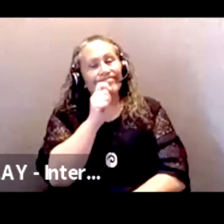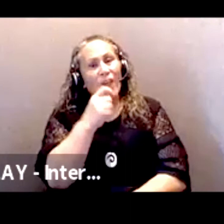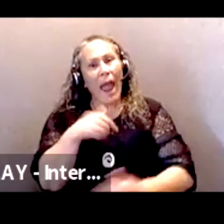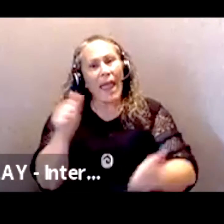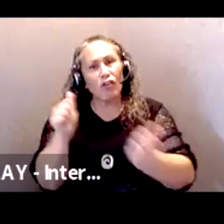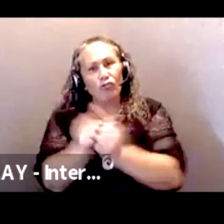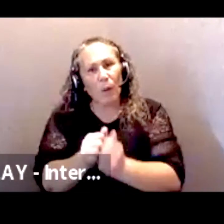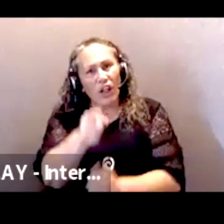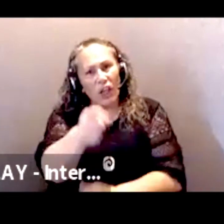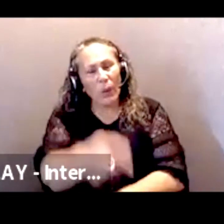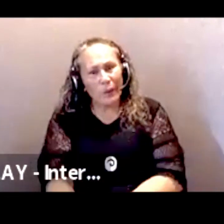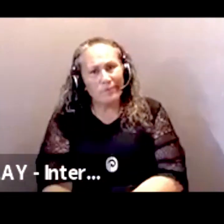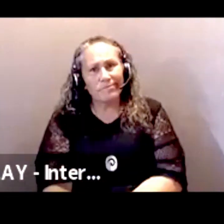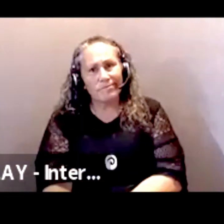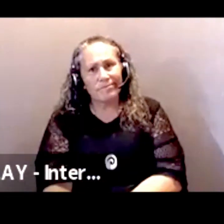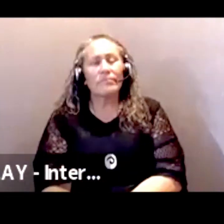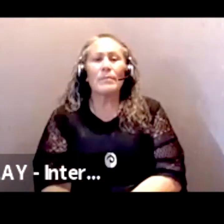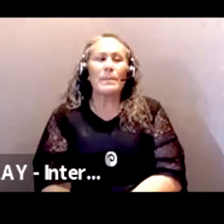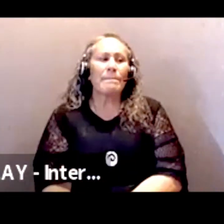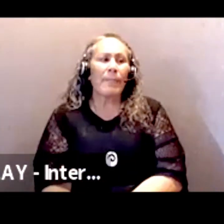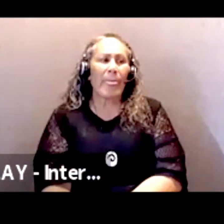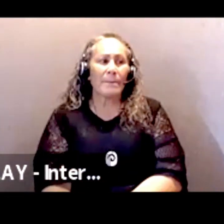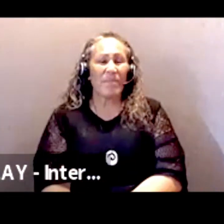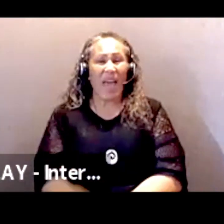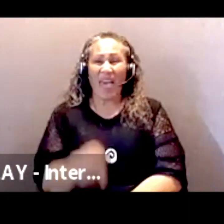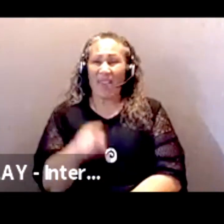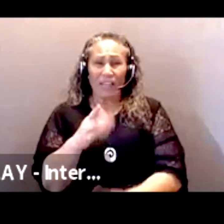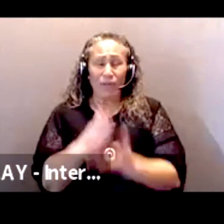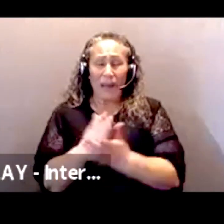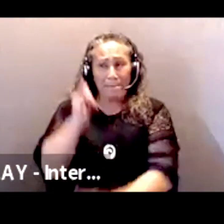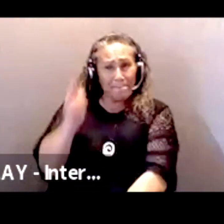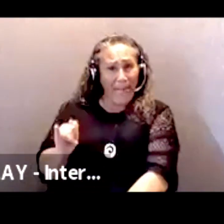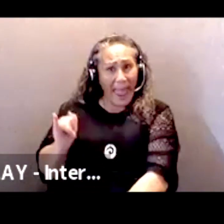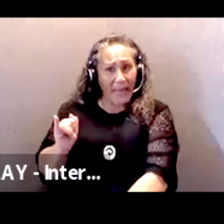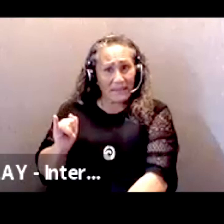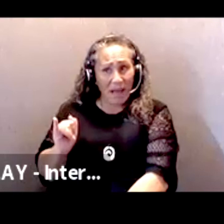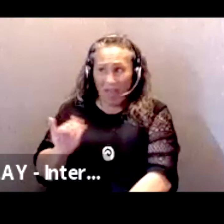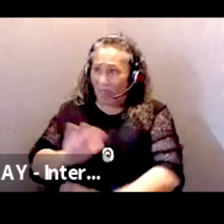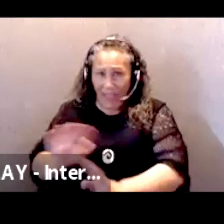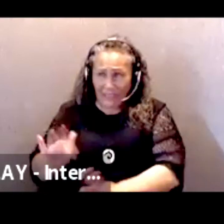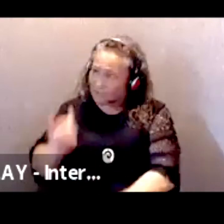you. Yeah. Yeah, that is bad. Full stop.